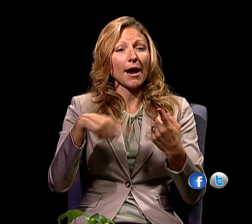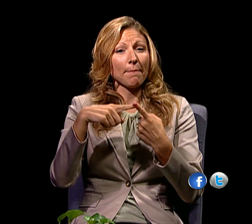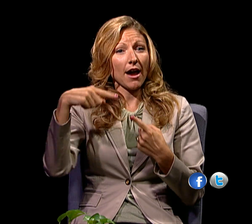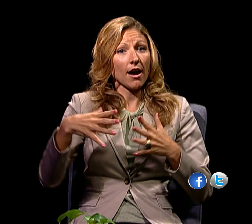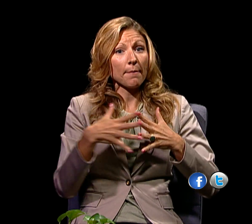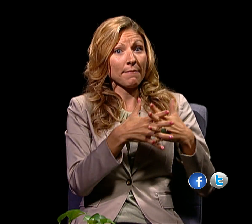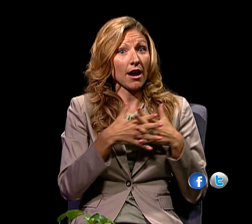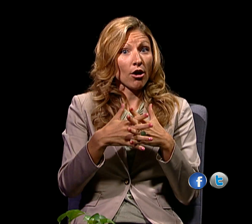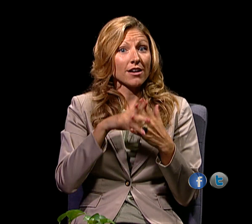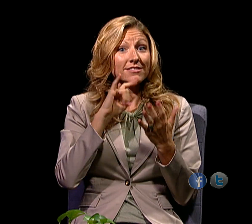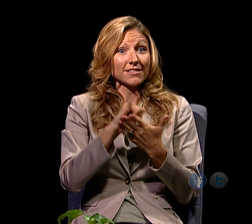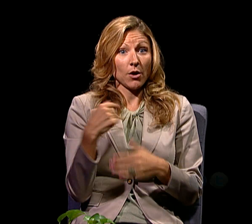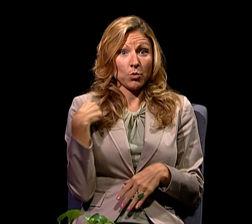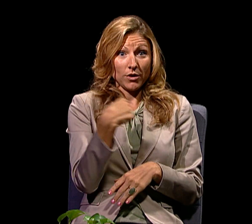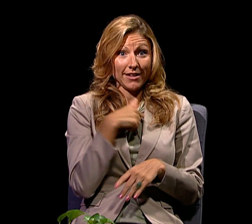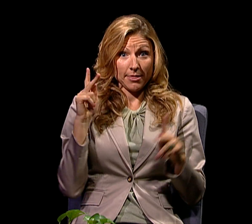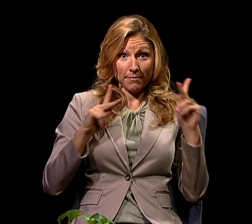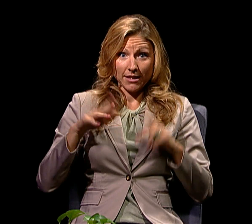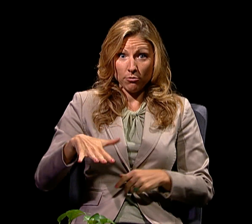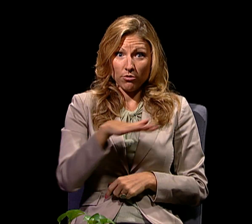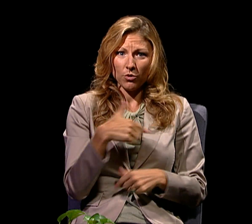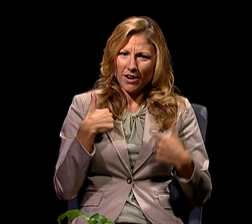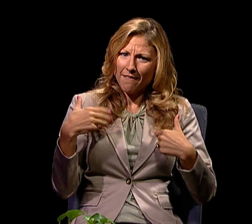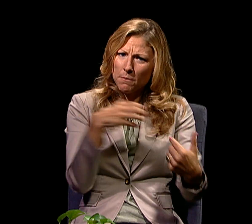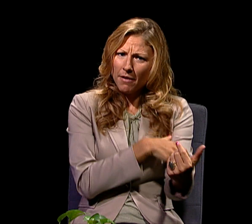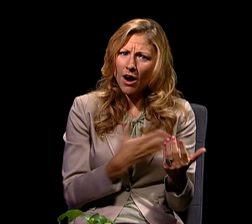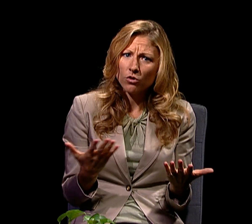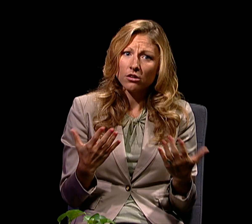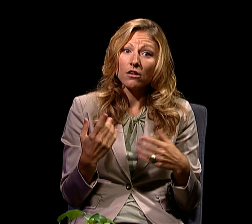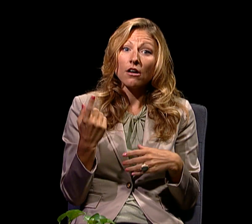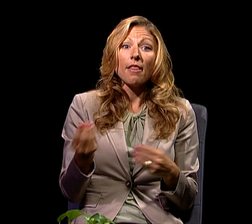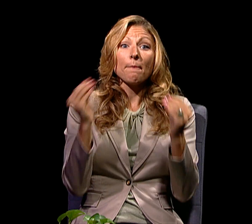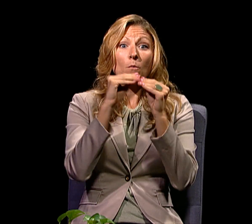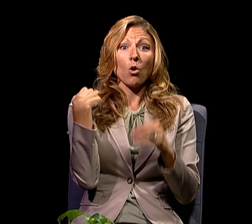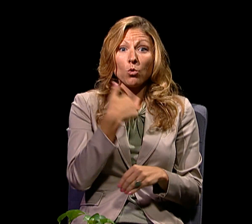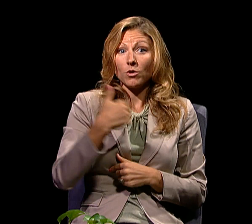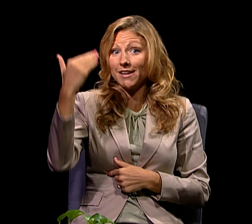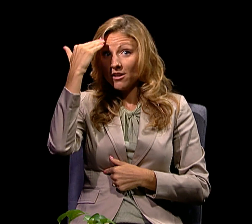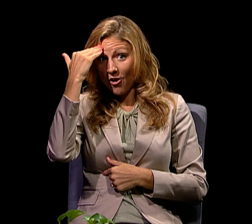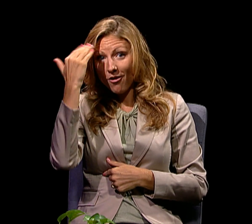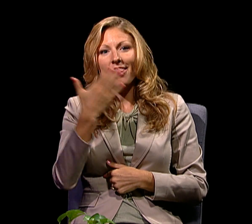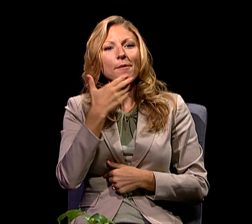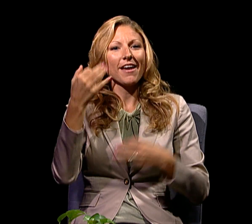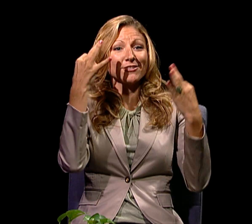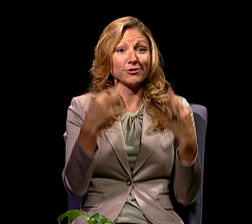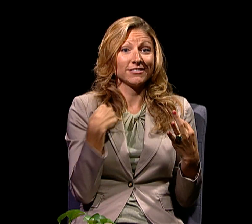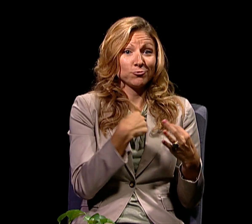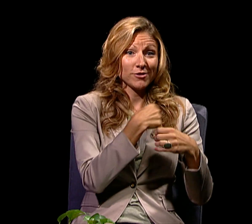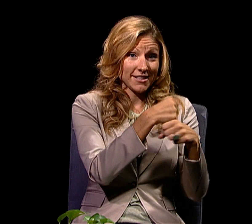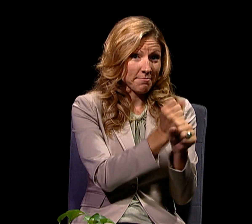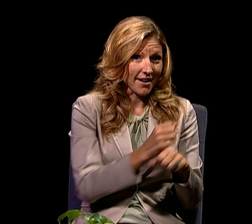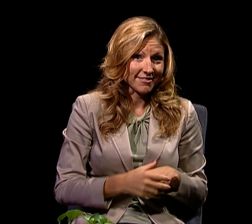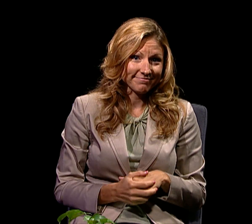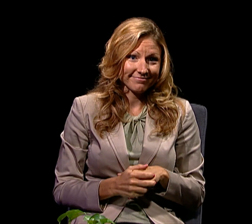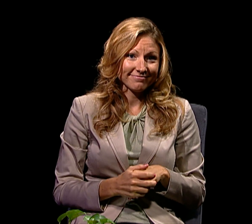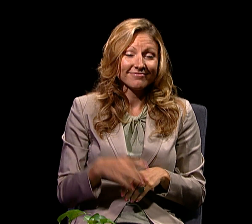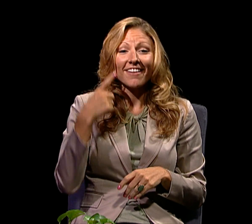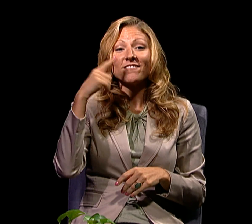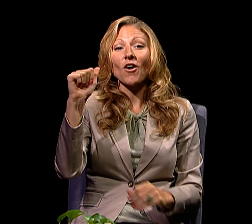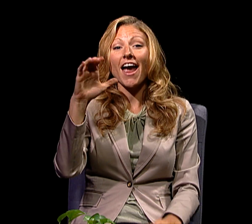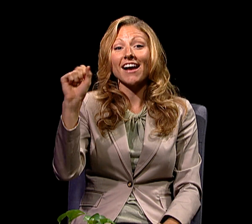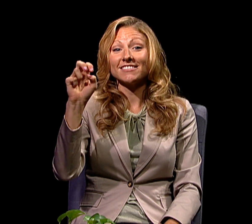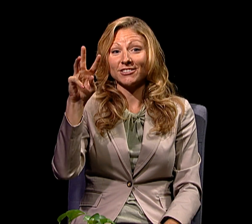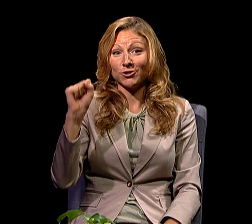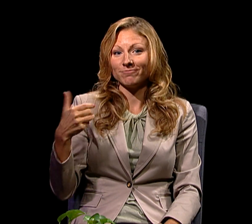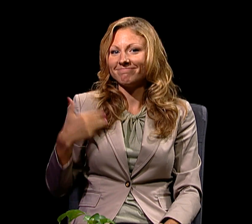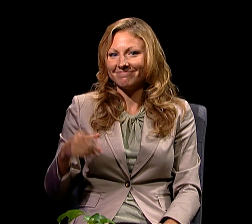One beautiful thing about America is that we, the people, have power. The more we know, the better decisions we can